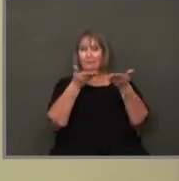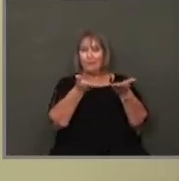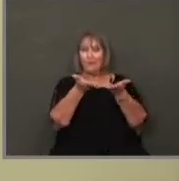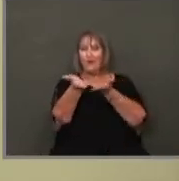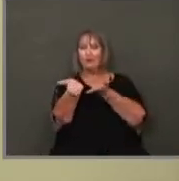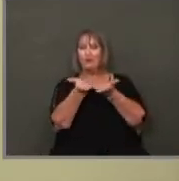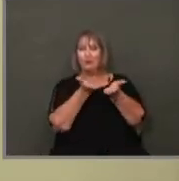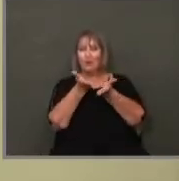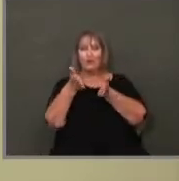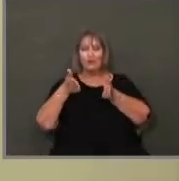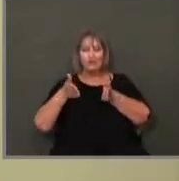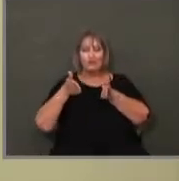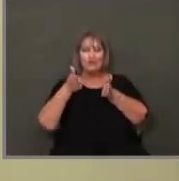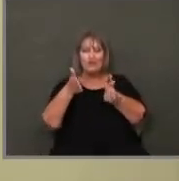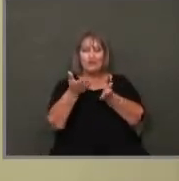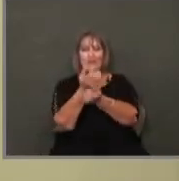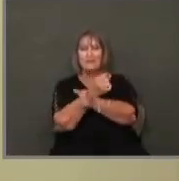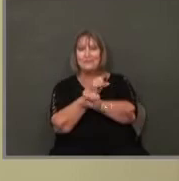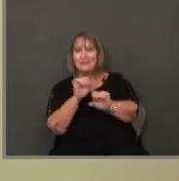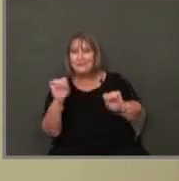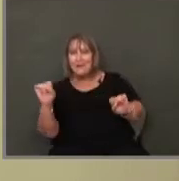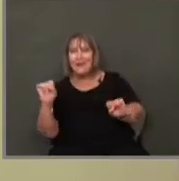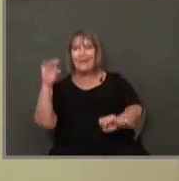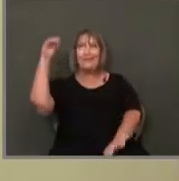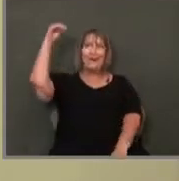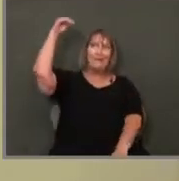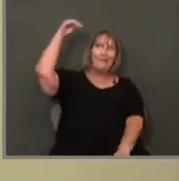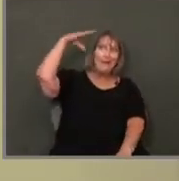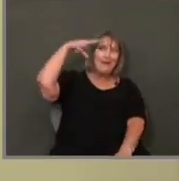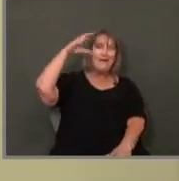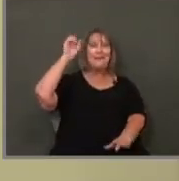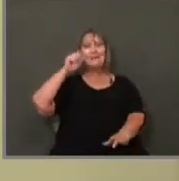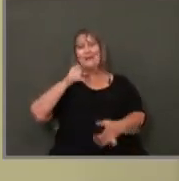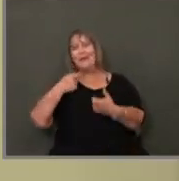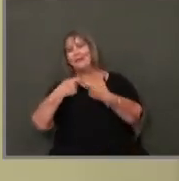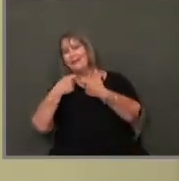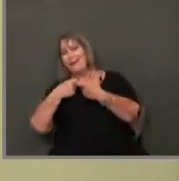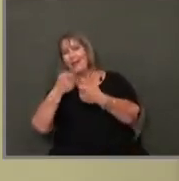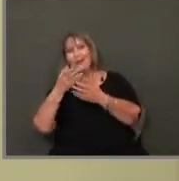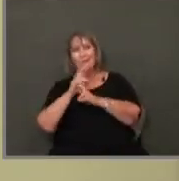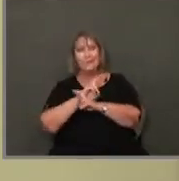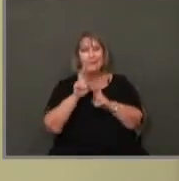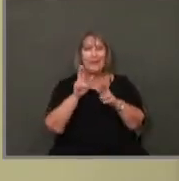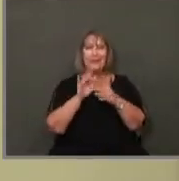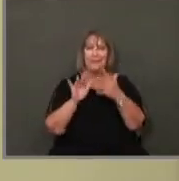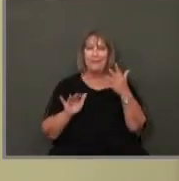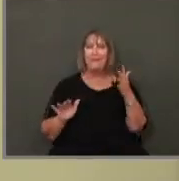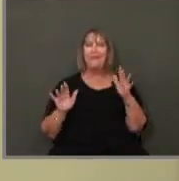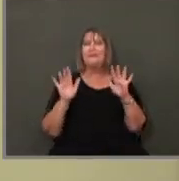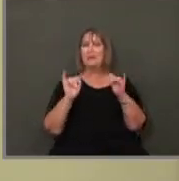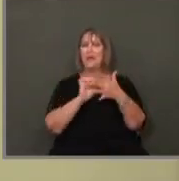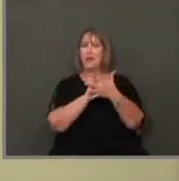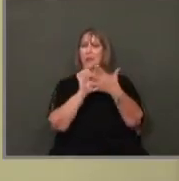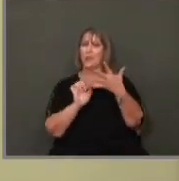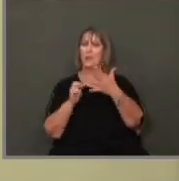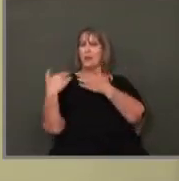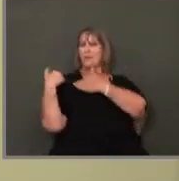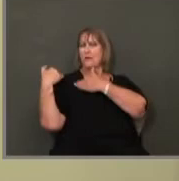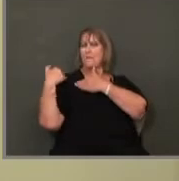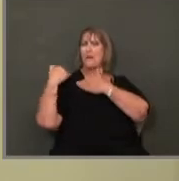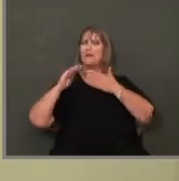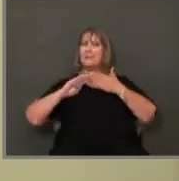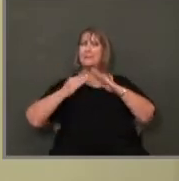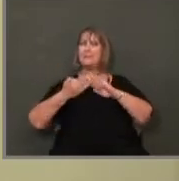doesn't crumble and fall into the sea, right? But we understand that there's lots of different priorities out there, and